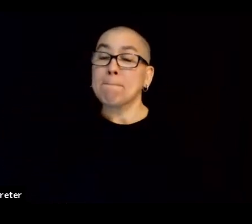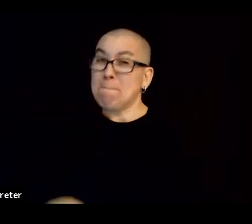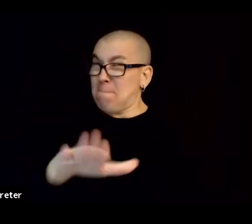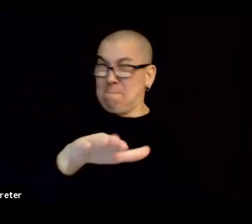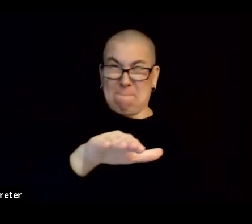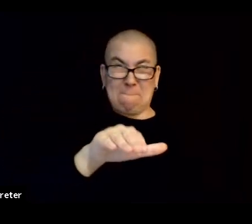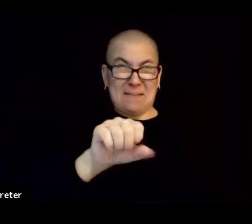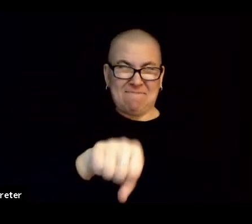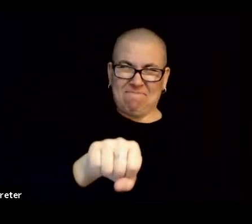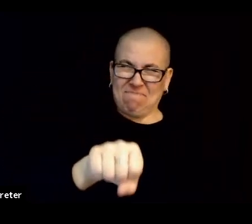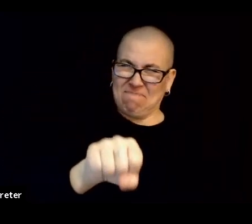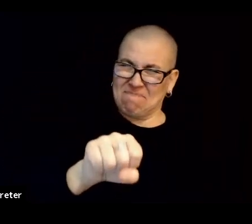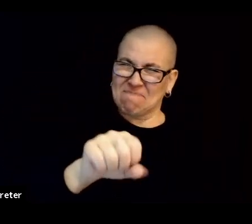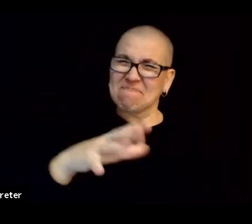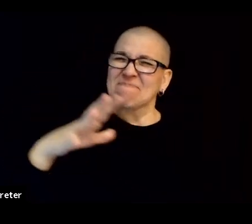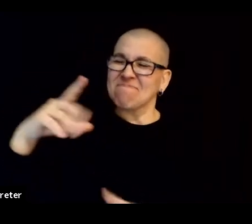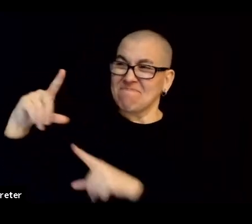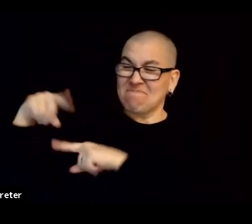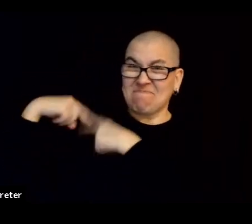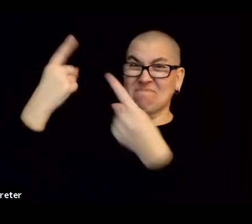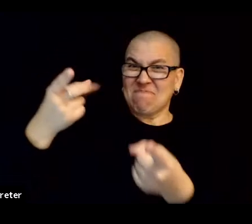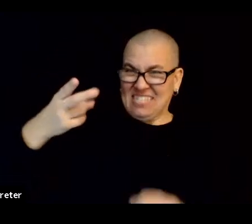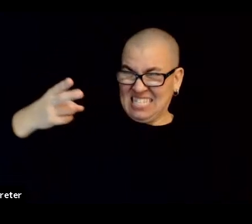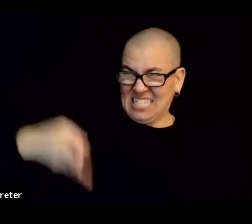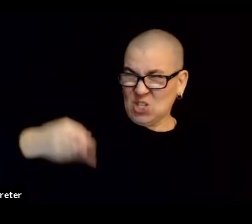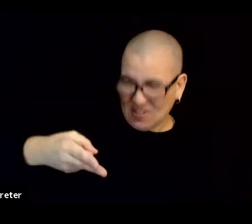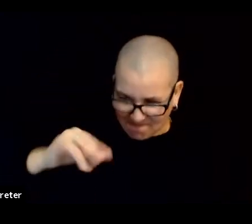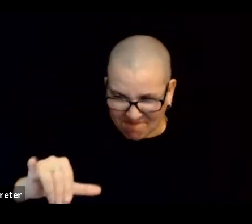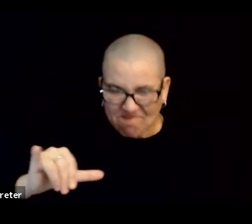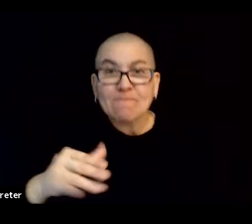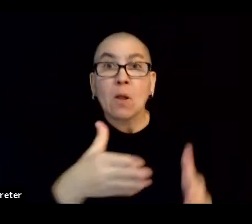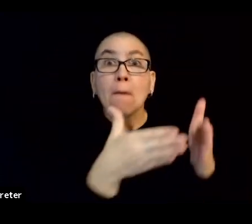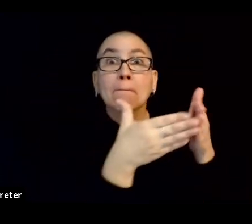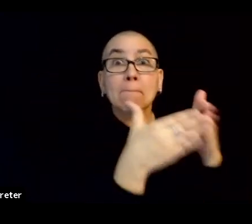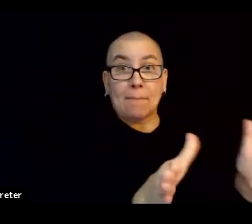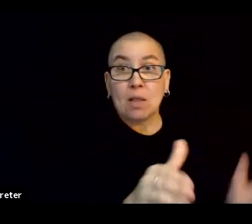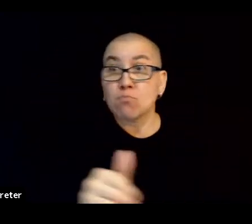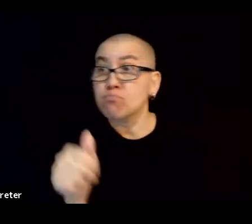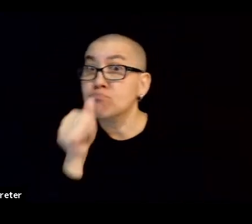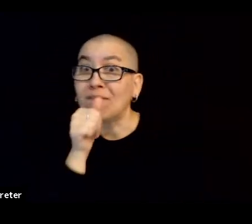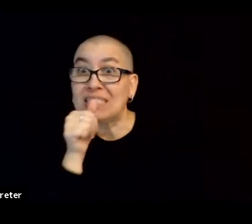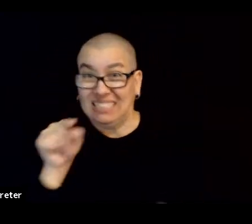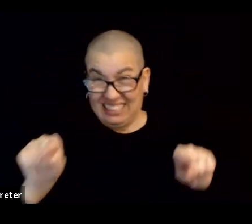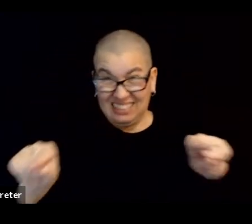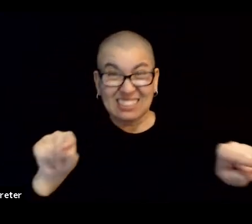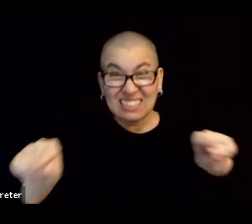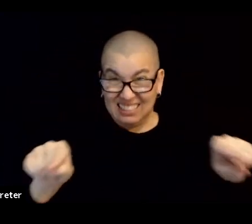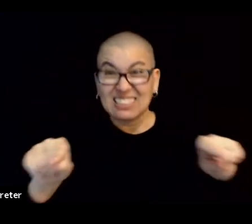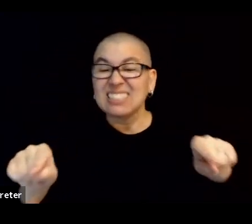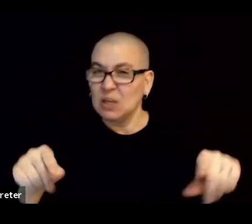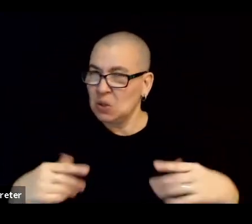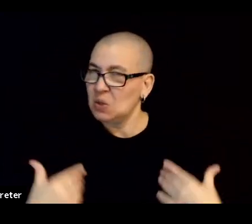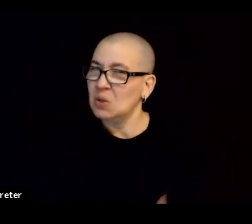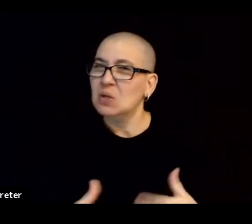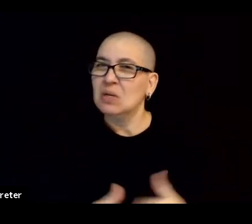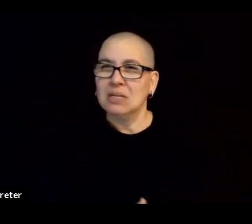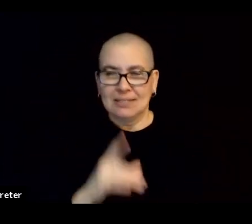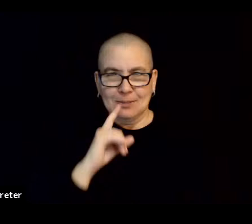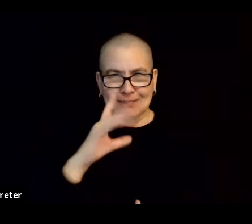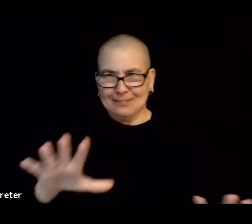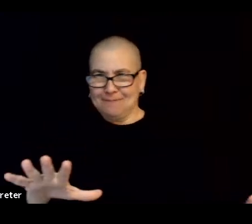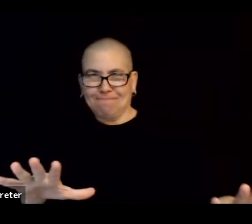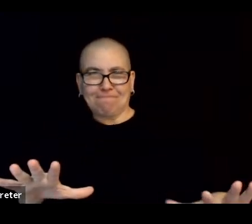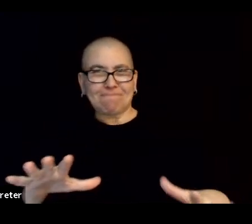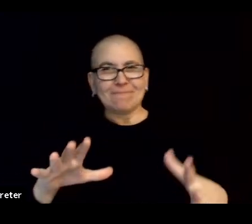today's announcement is the next step in that. Creating additional points of access for vaccine is a good thing. We're going to need